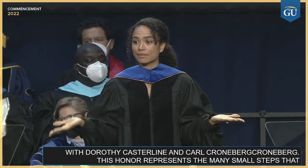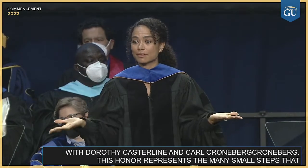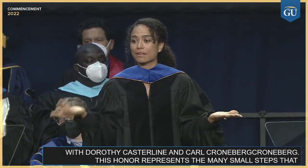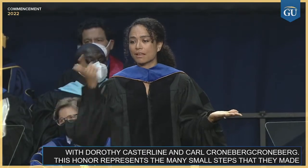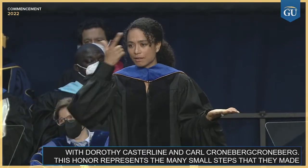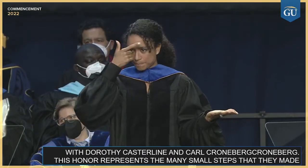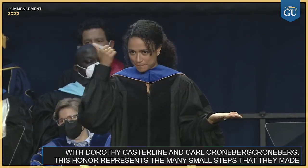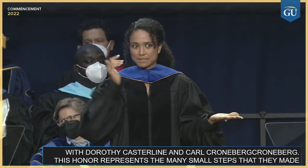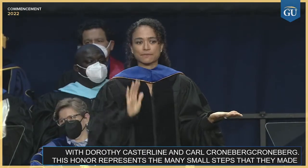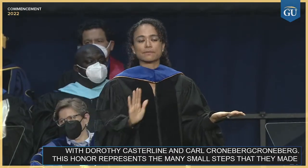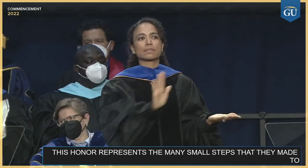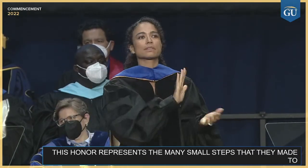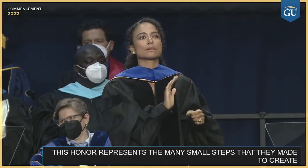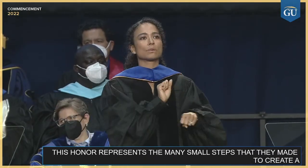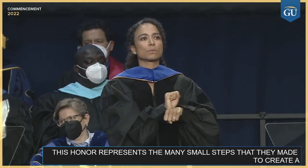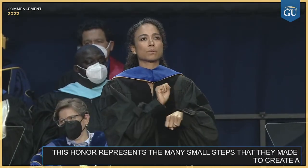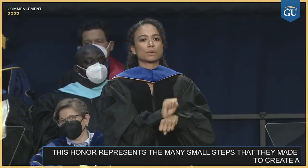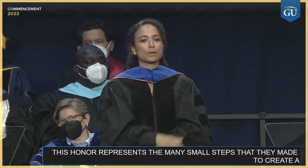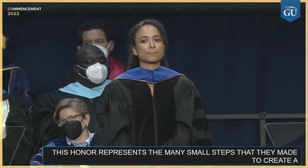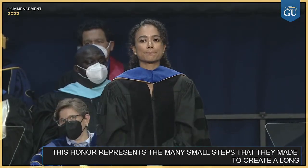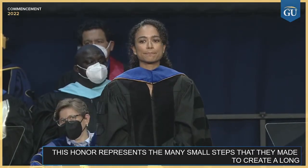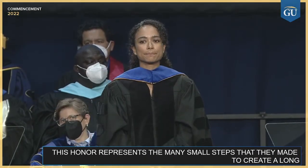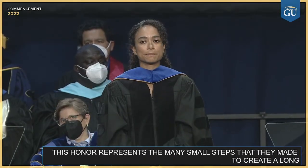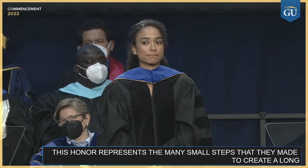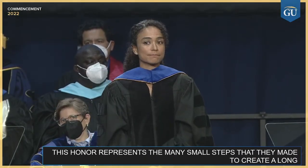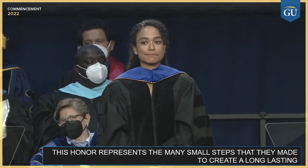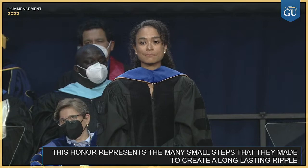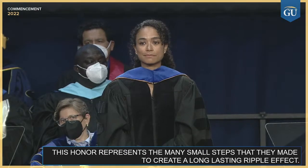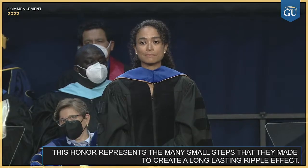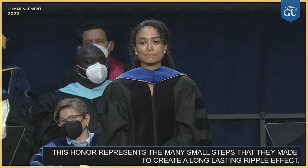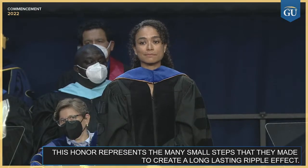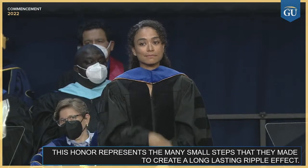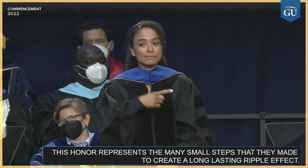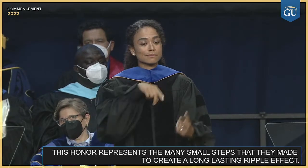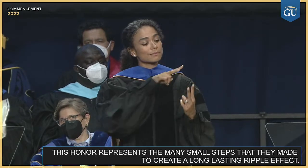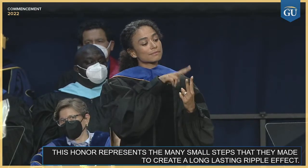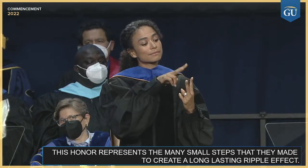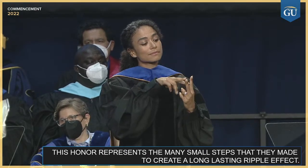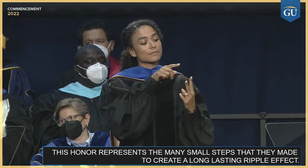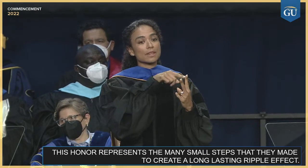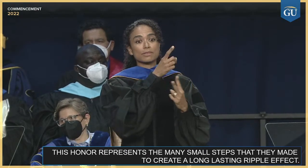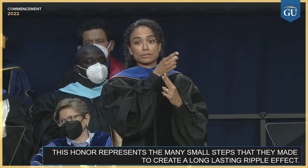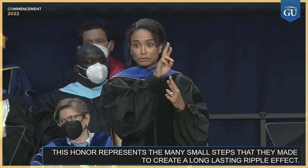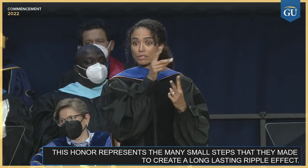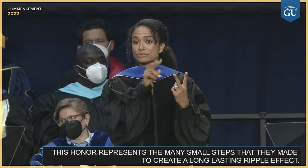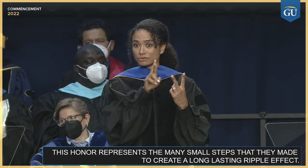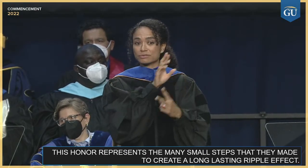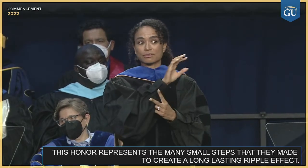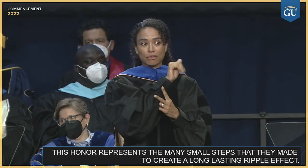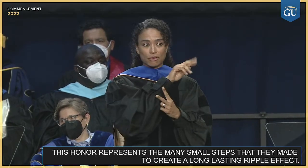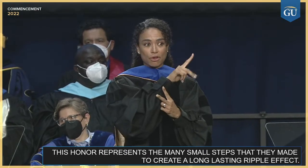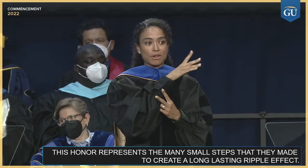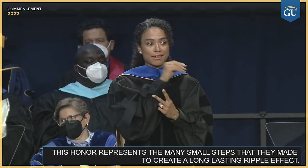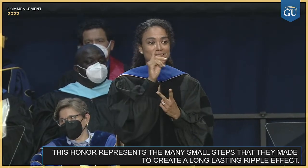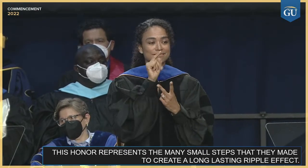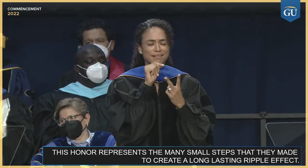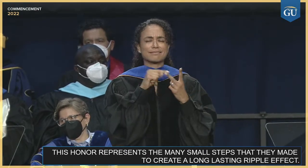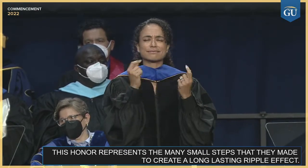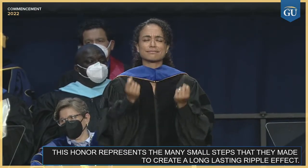effect. The reason I'm here is because of the work done by both Dr. Kasterlein and